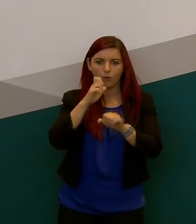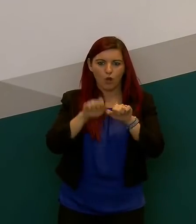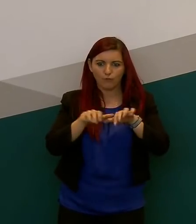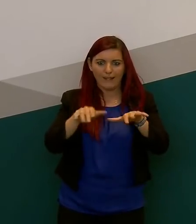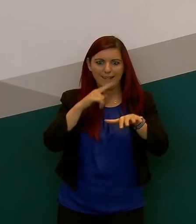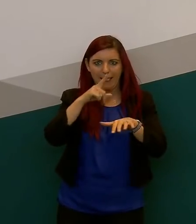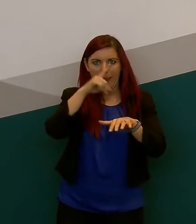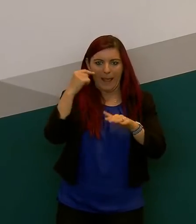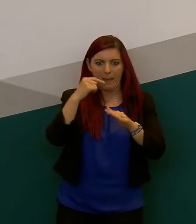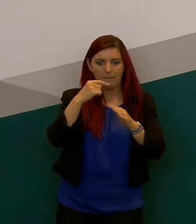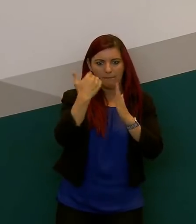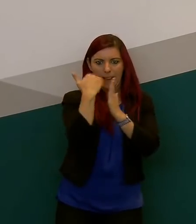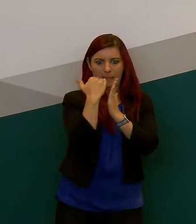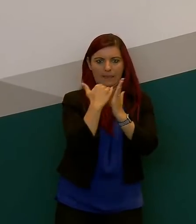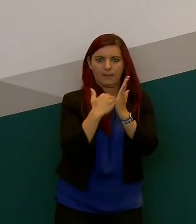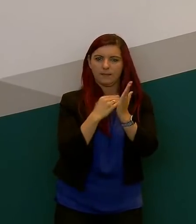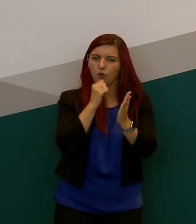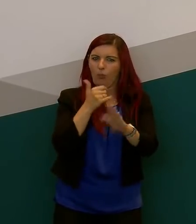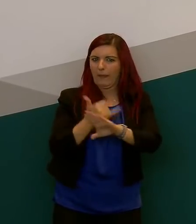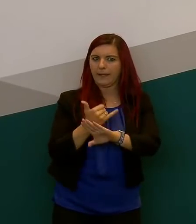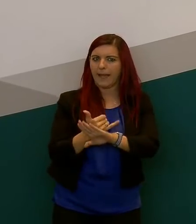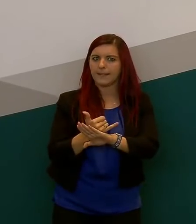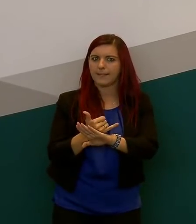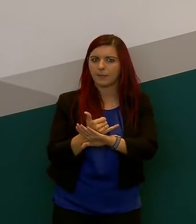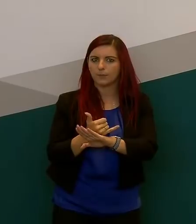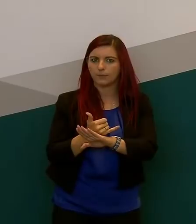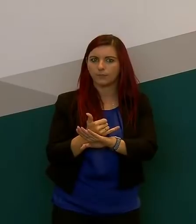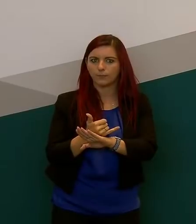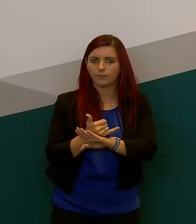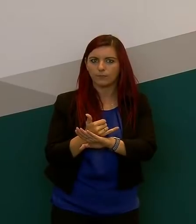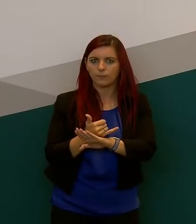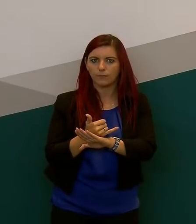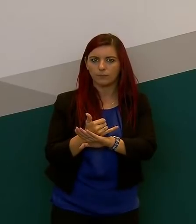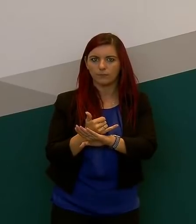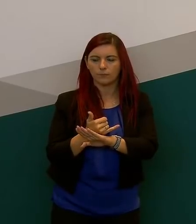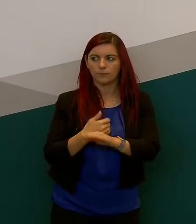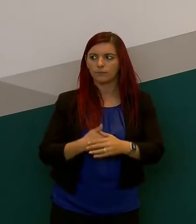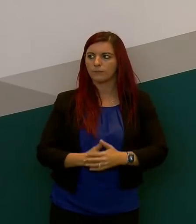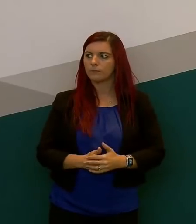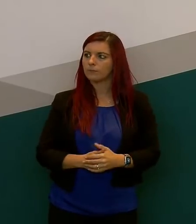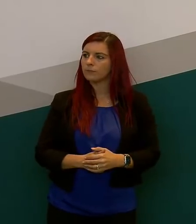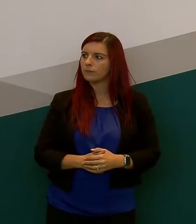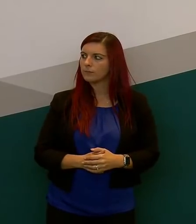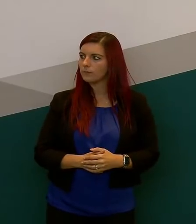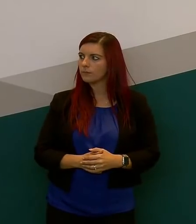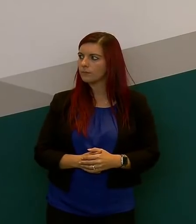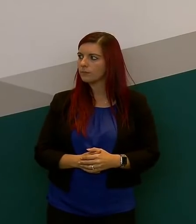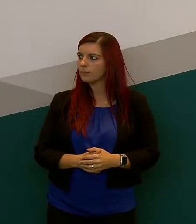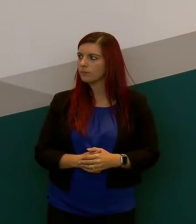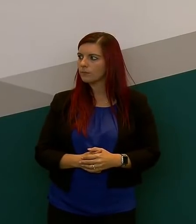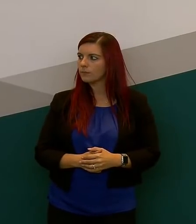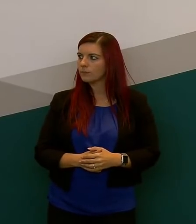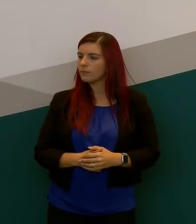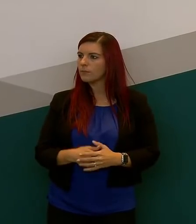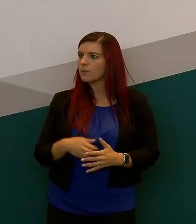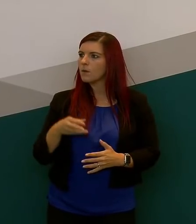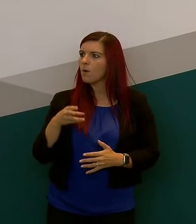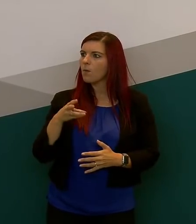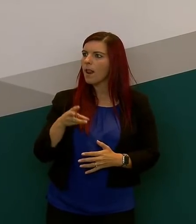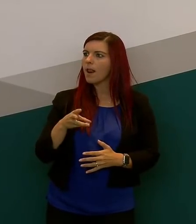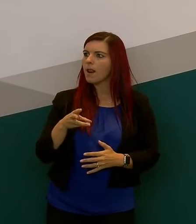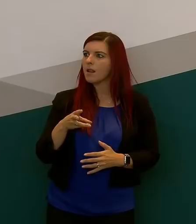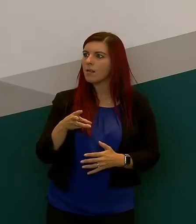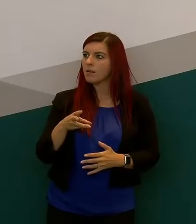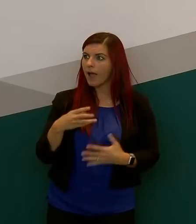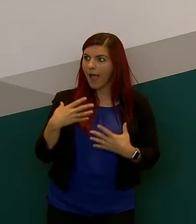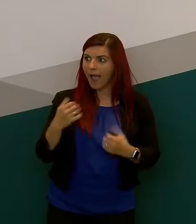transmission of this disease on an international basis. I'll put that question to you in a different way.